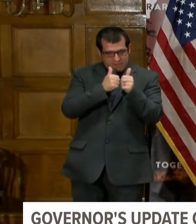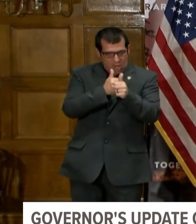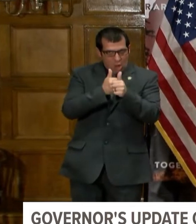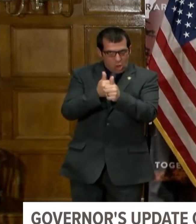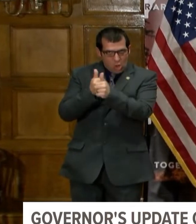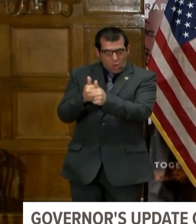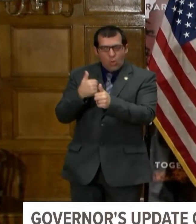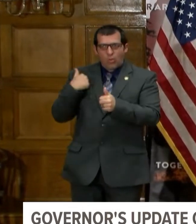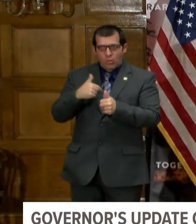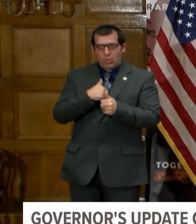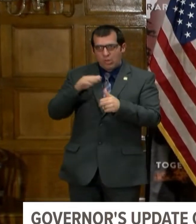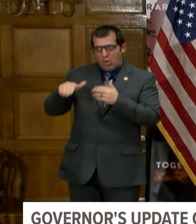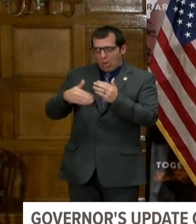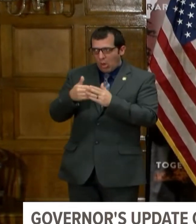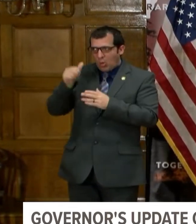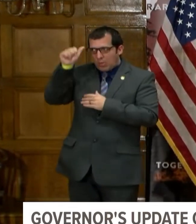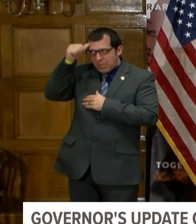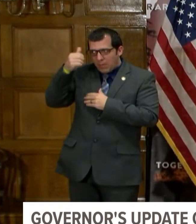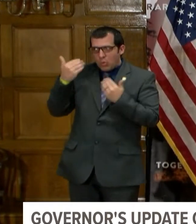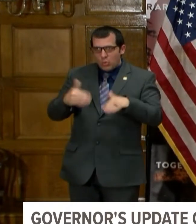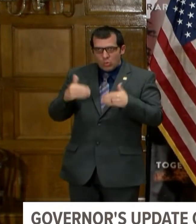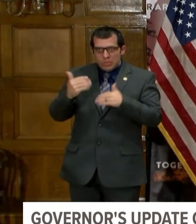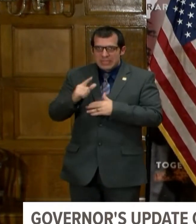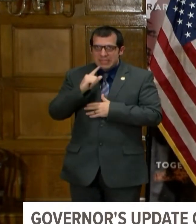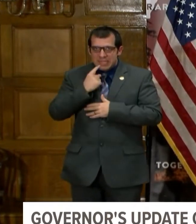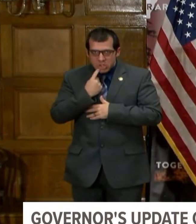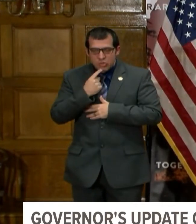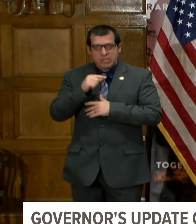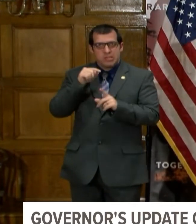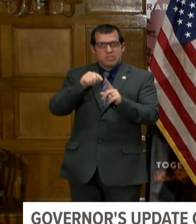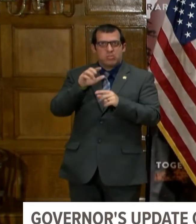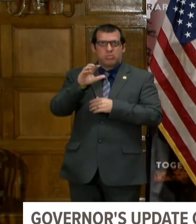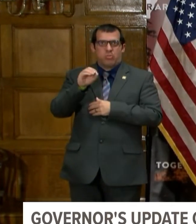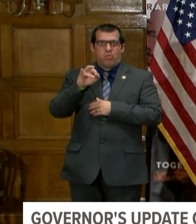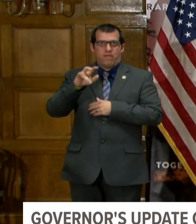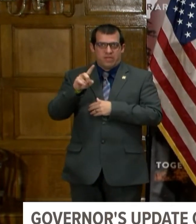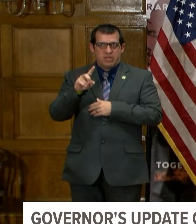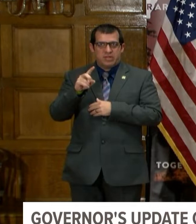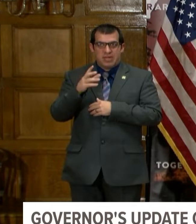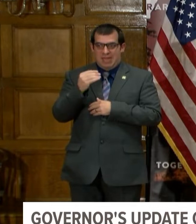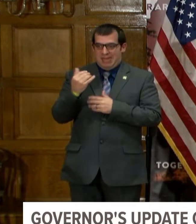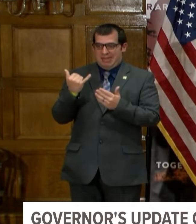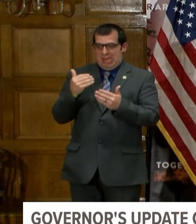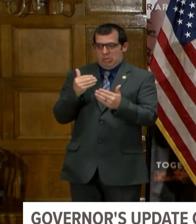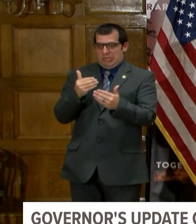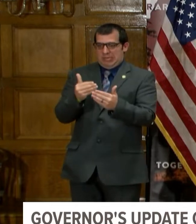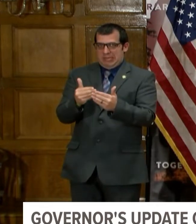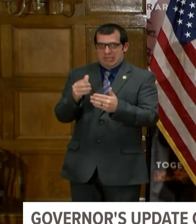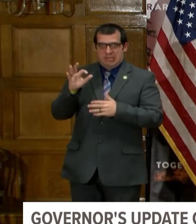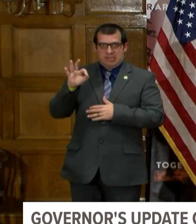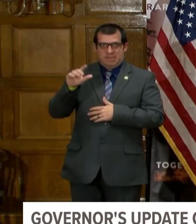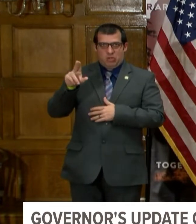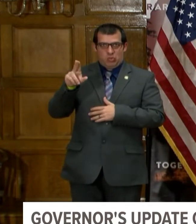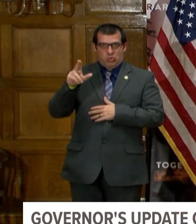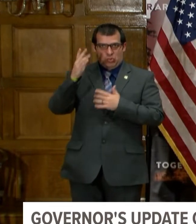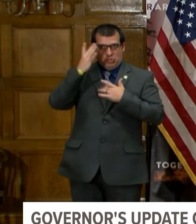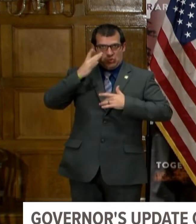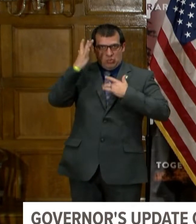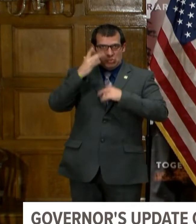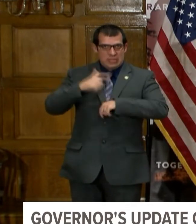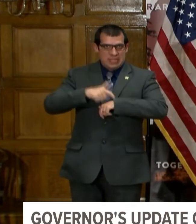should all be reminded of the seriousness of COVID. And as we enter flu season, we have to remember